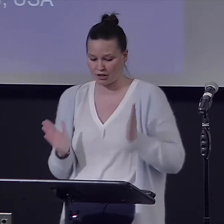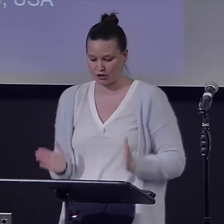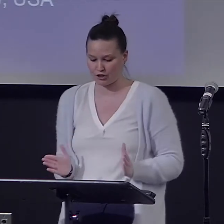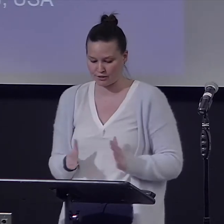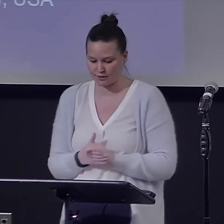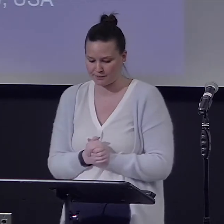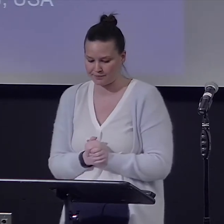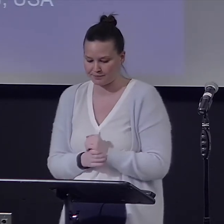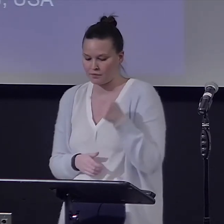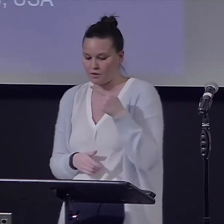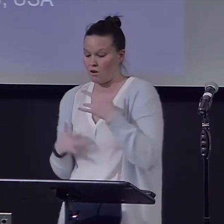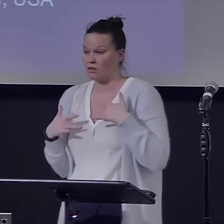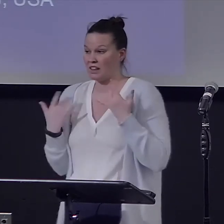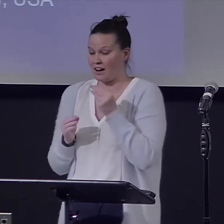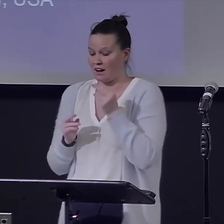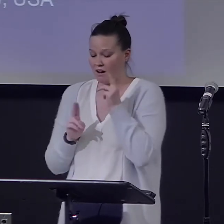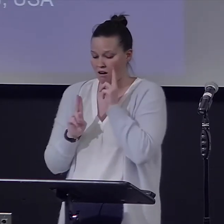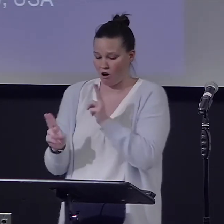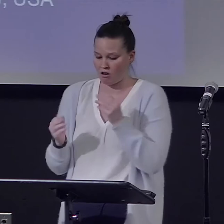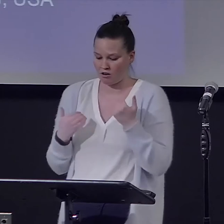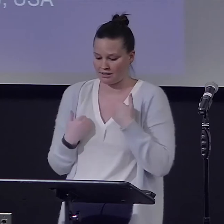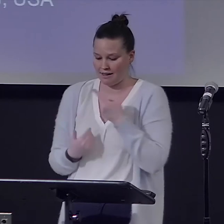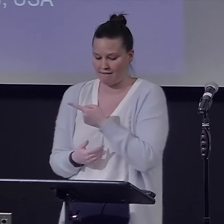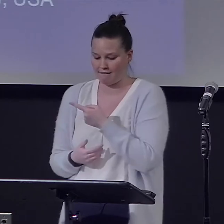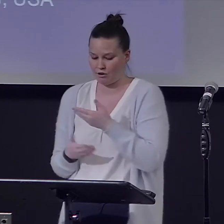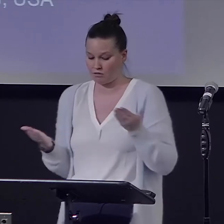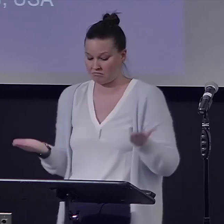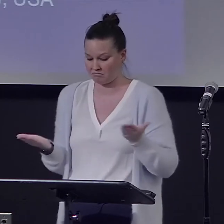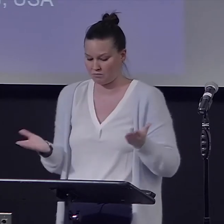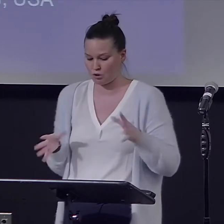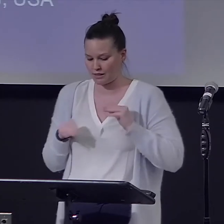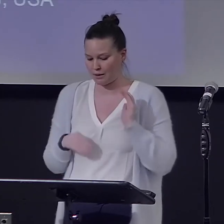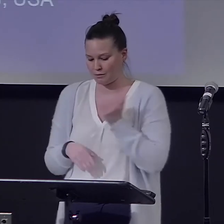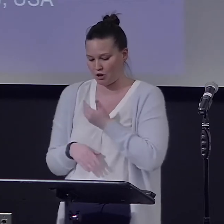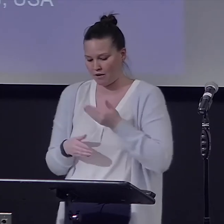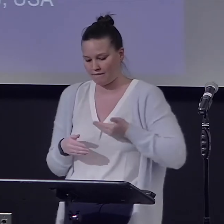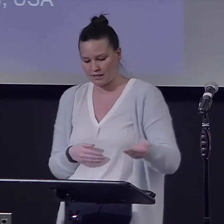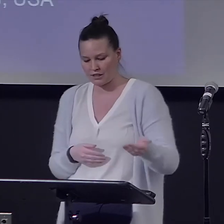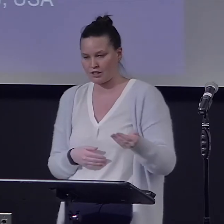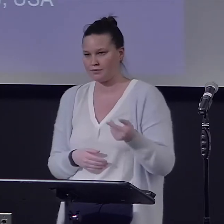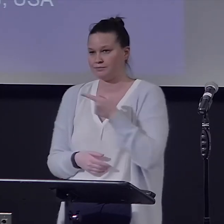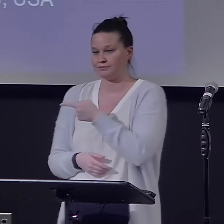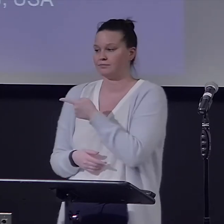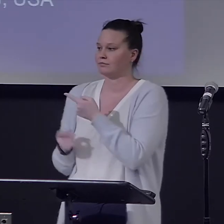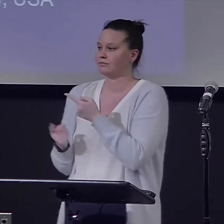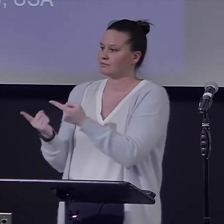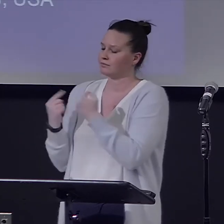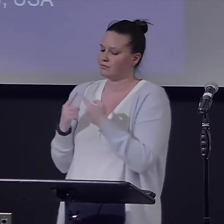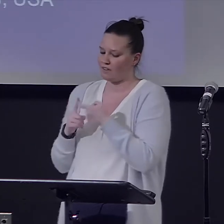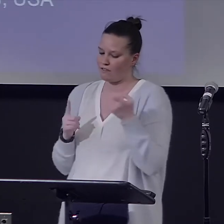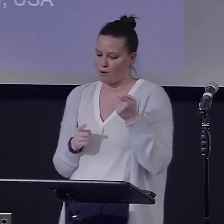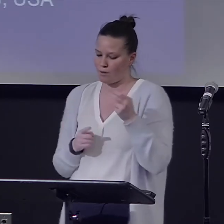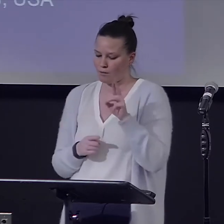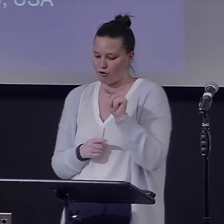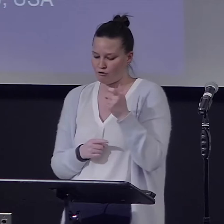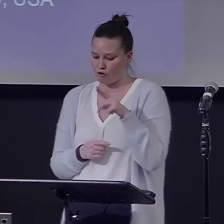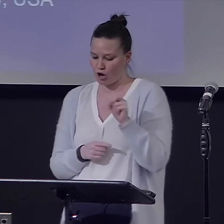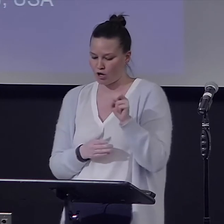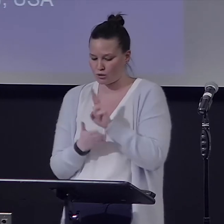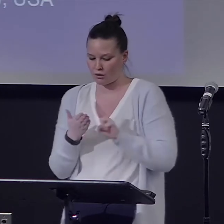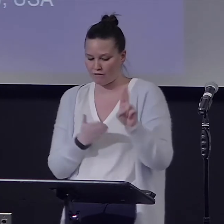is the second of our spring lecturers we are delighted and honored to have dr. Benisic accept